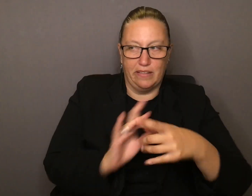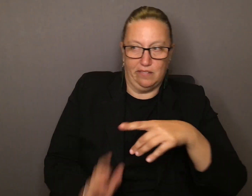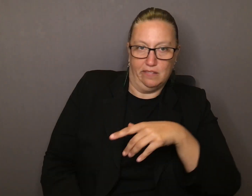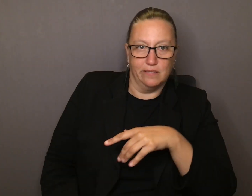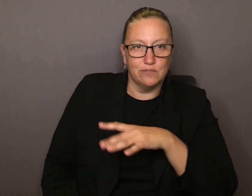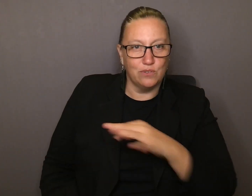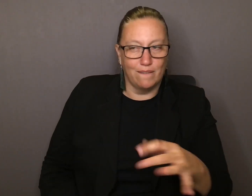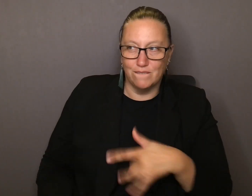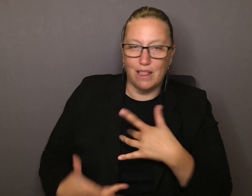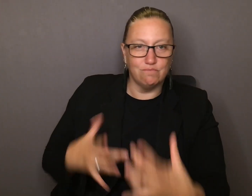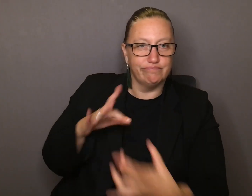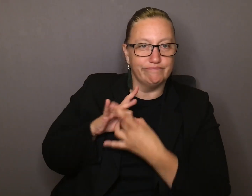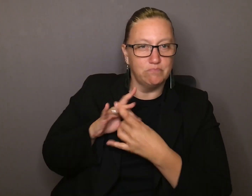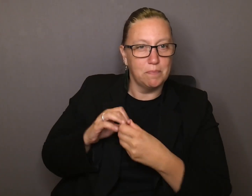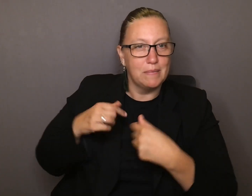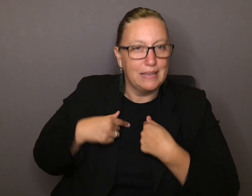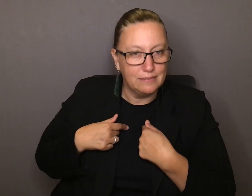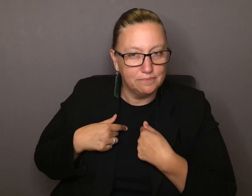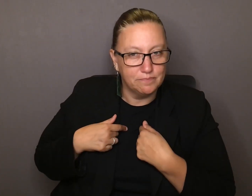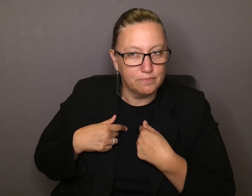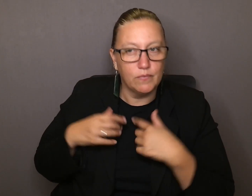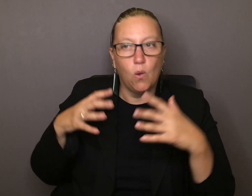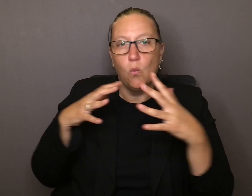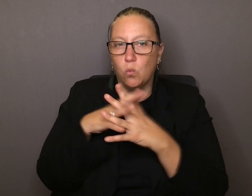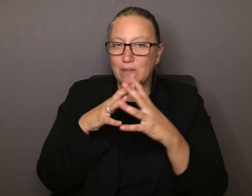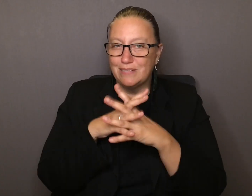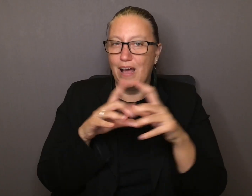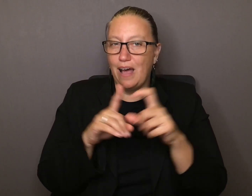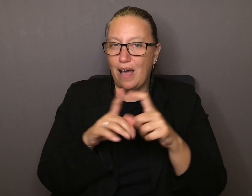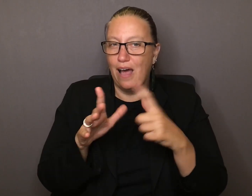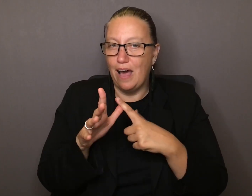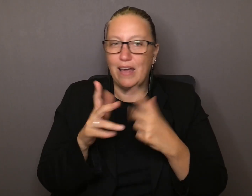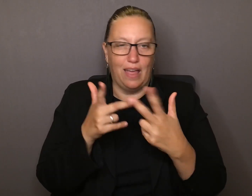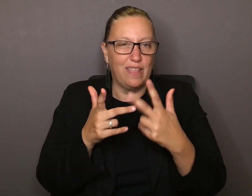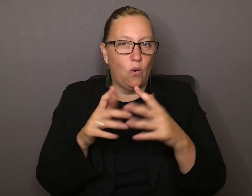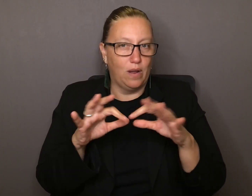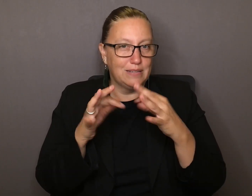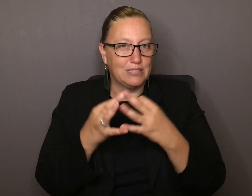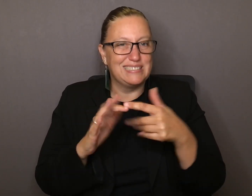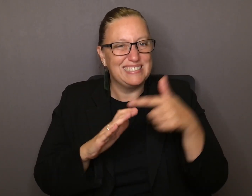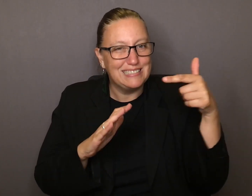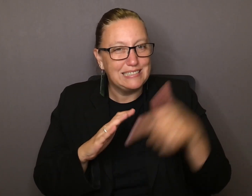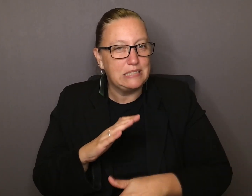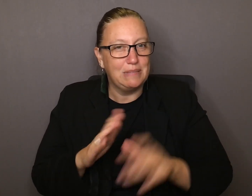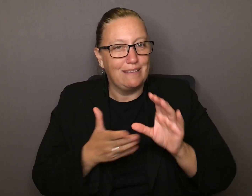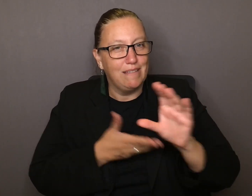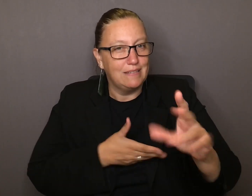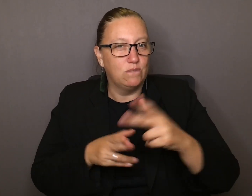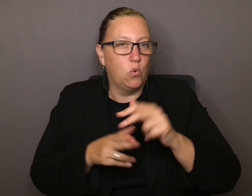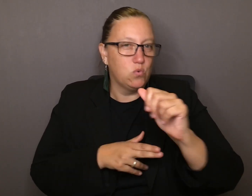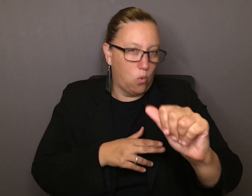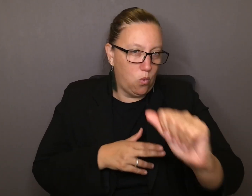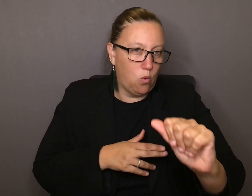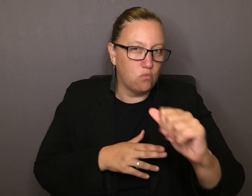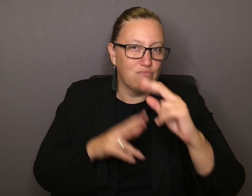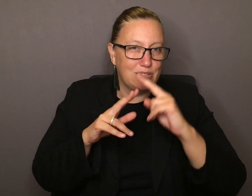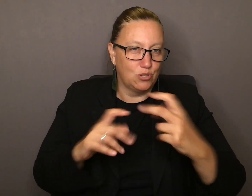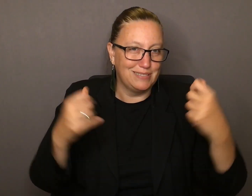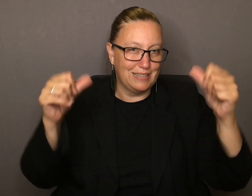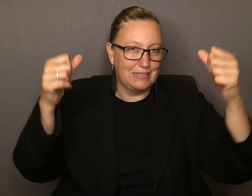DPOs are deeply invested in the success of your research, but we are also thinly resourced and we receive a lot